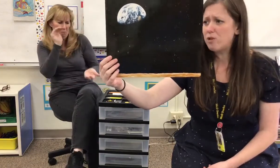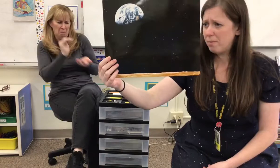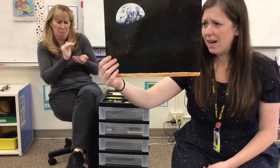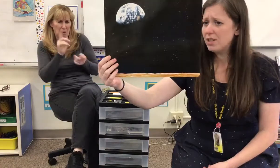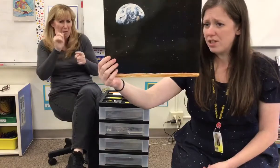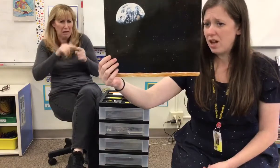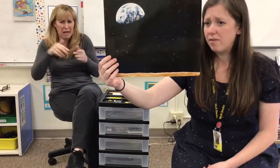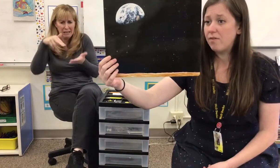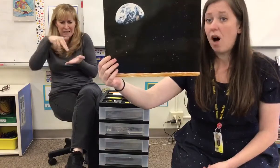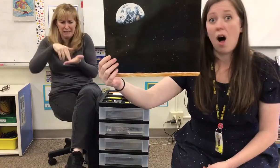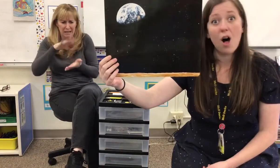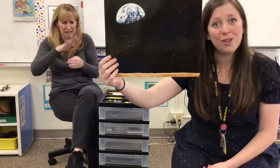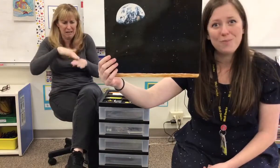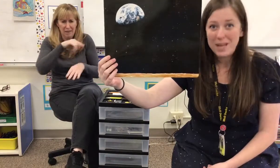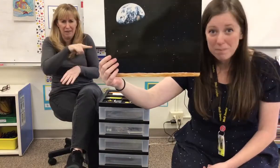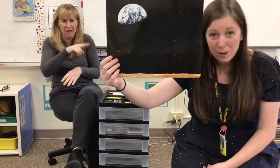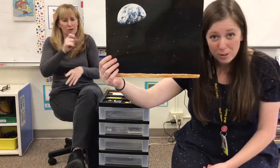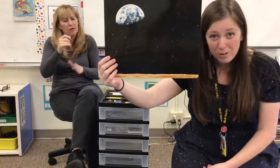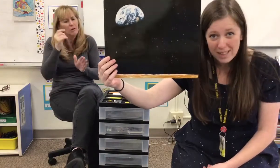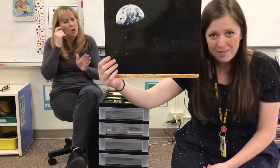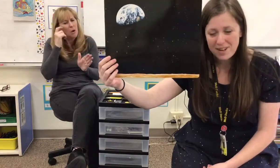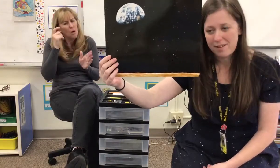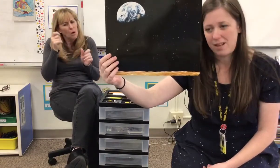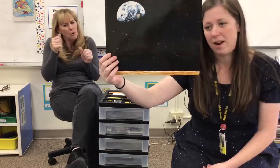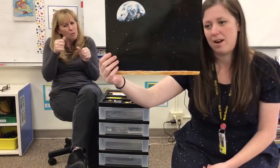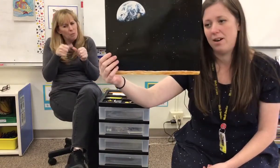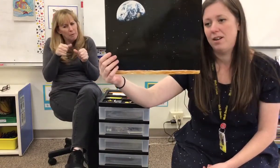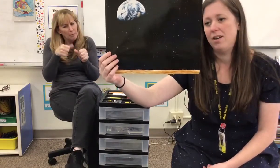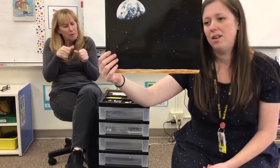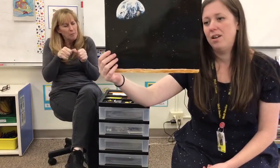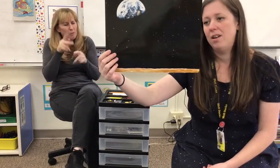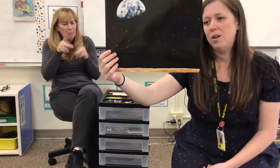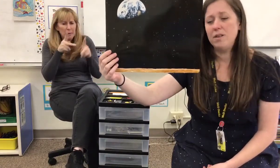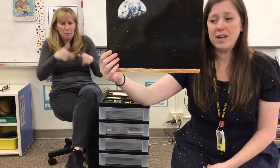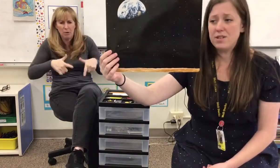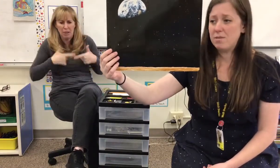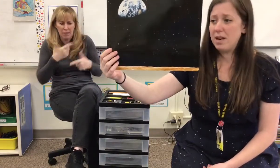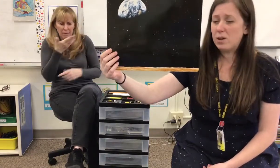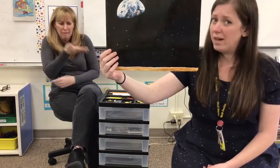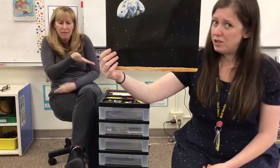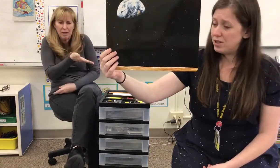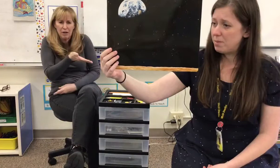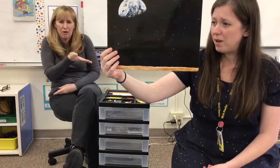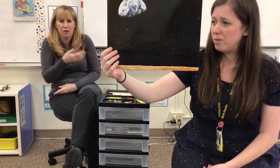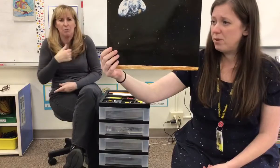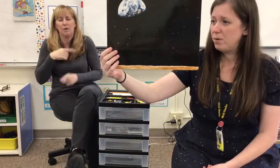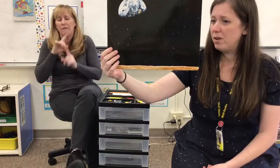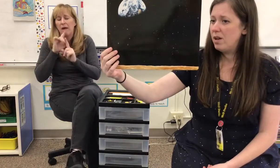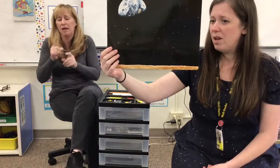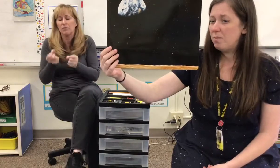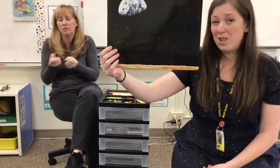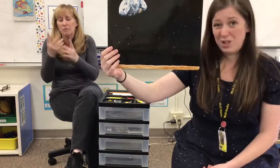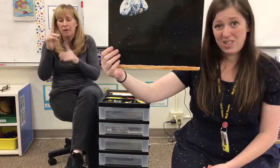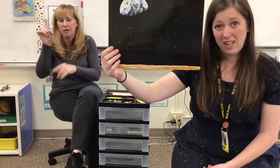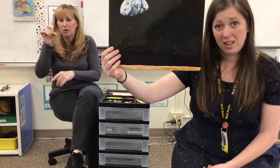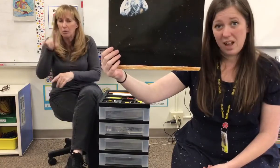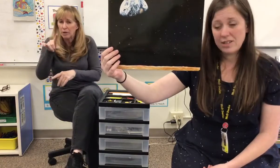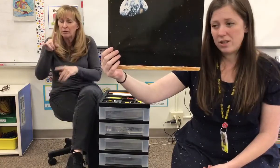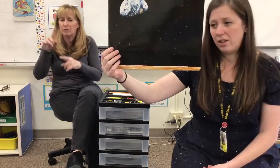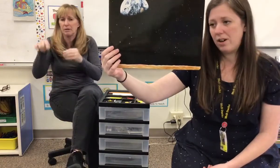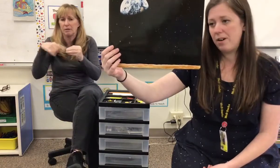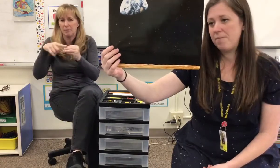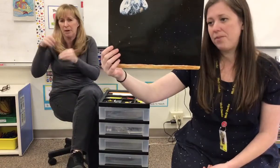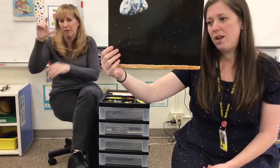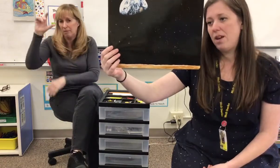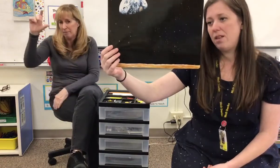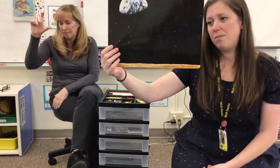You have to remind yourself of all the people who live down there. We've answered many questions about the moon, but there's still a lot